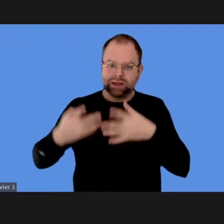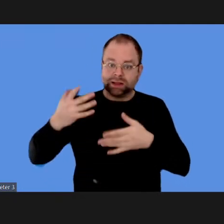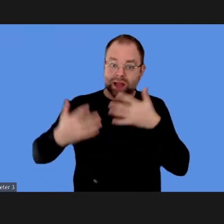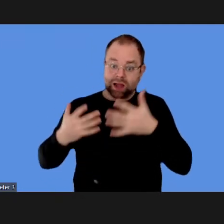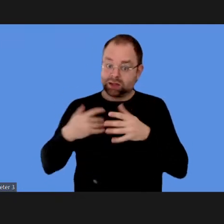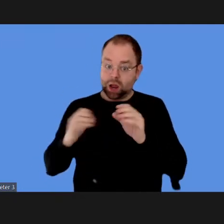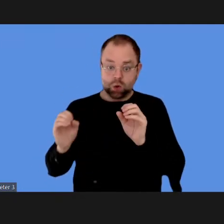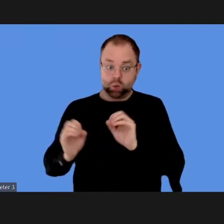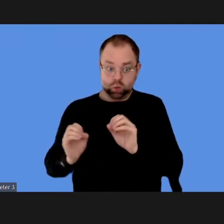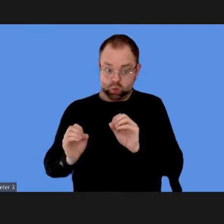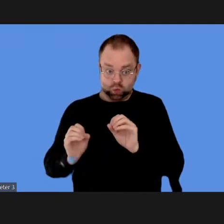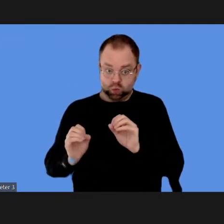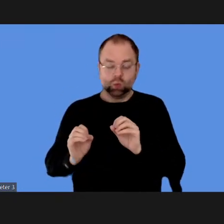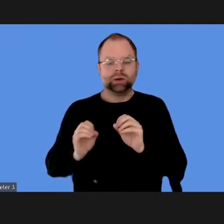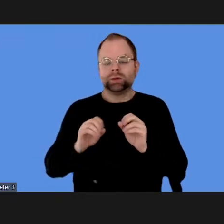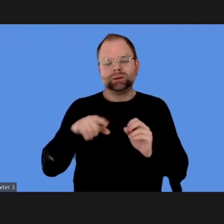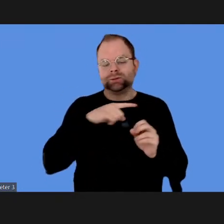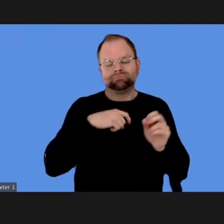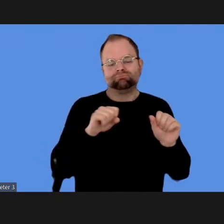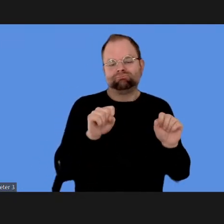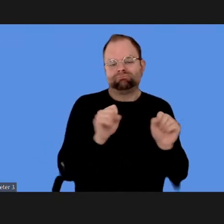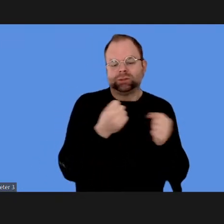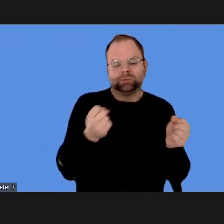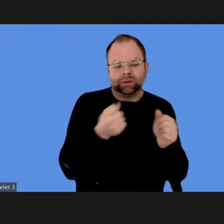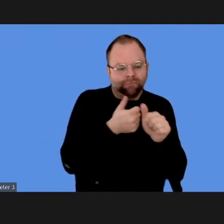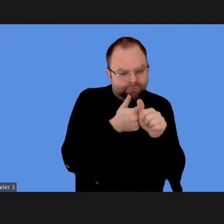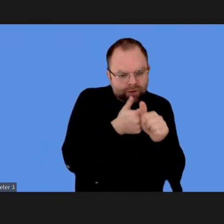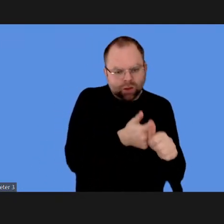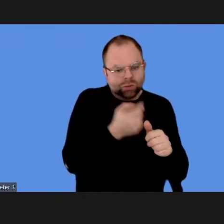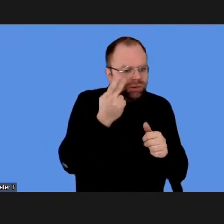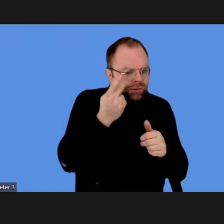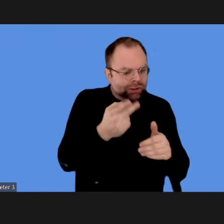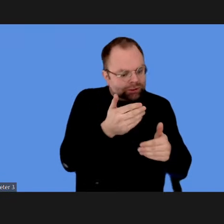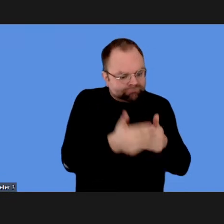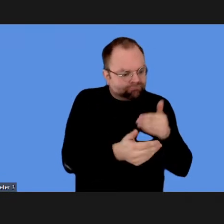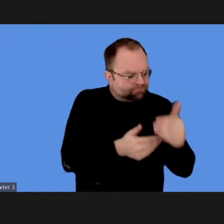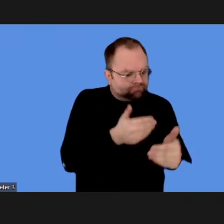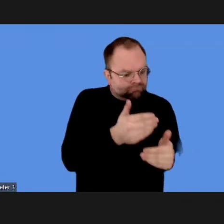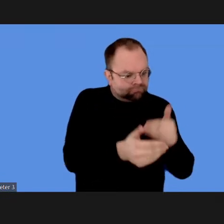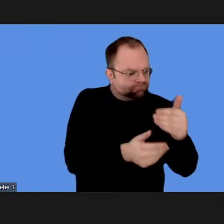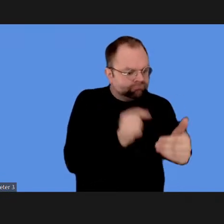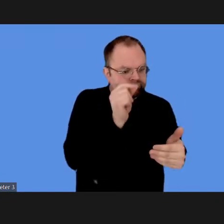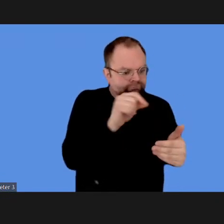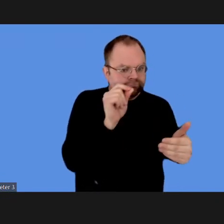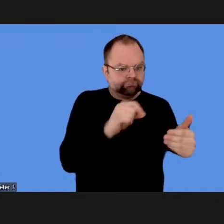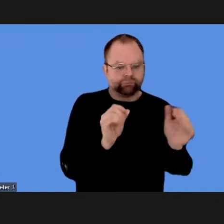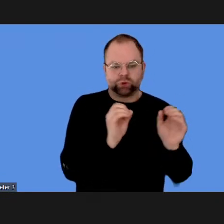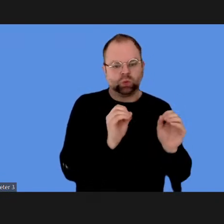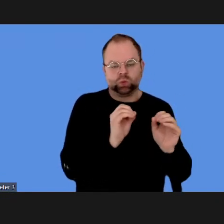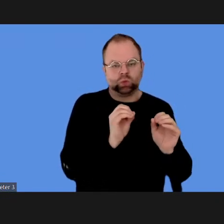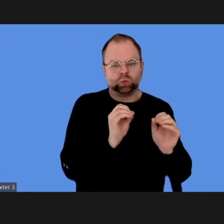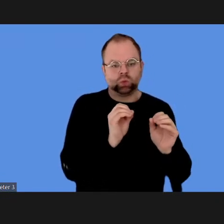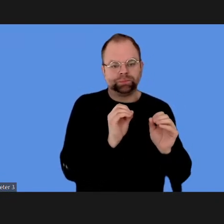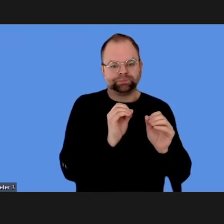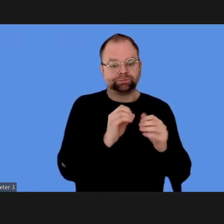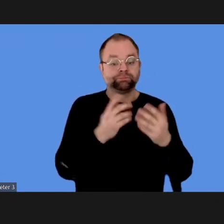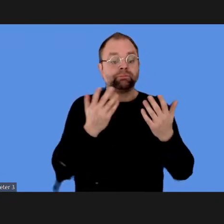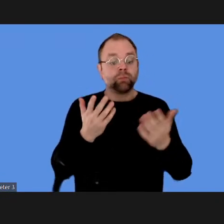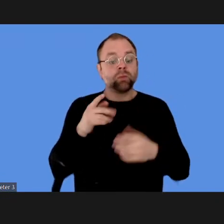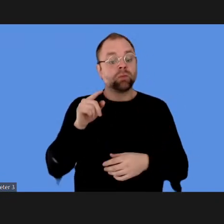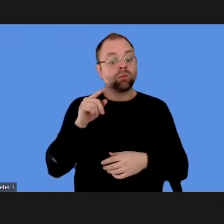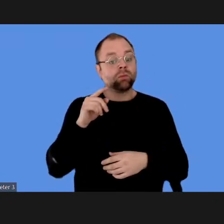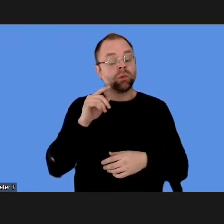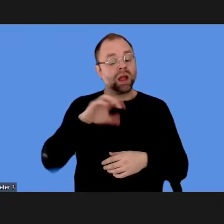looking at the experiences and lessons learned over the past years, especially as I mentioned earlier, seeing it as a collective